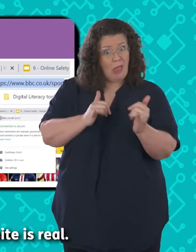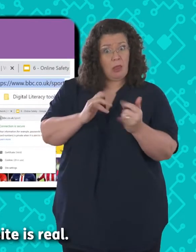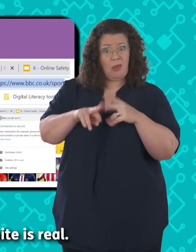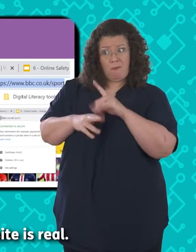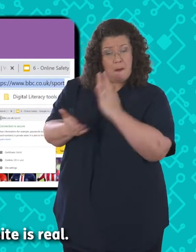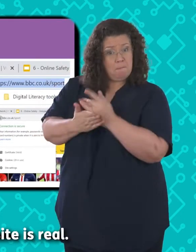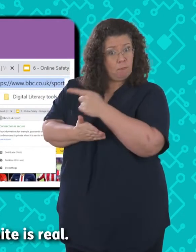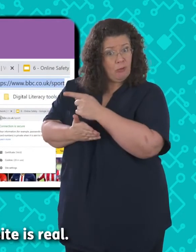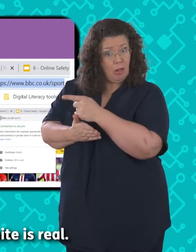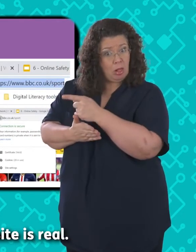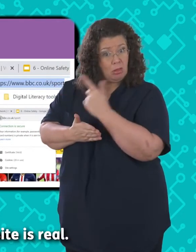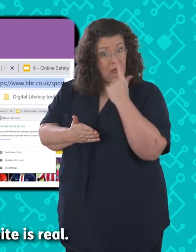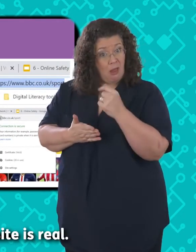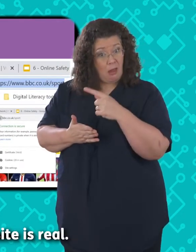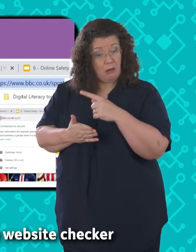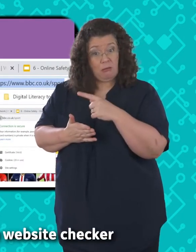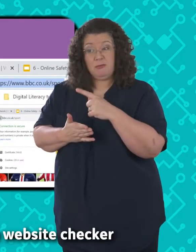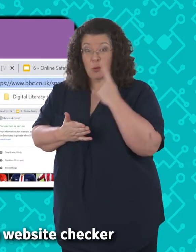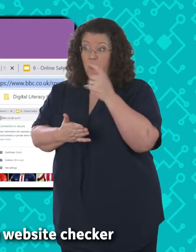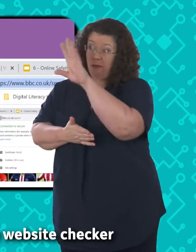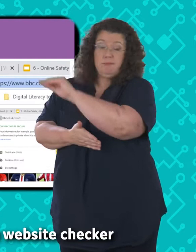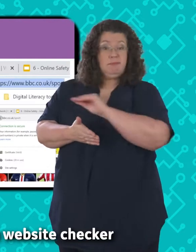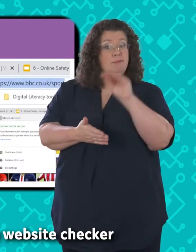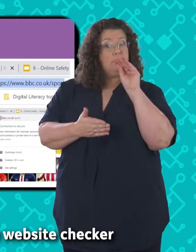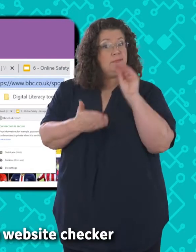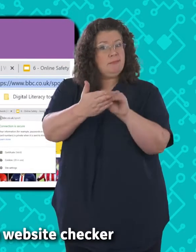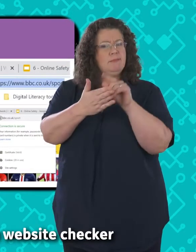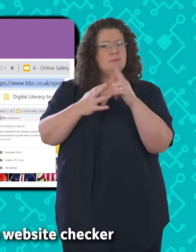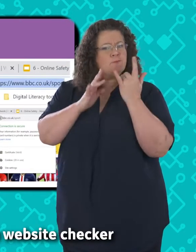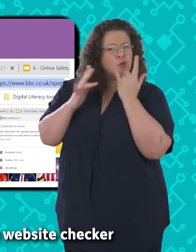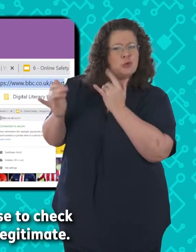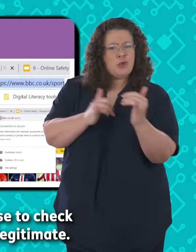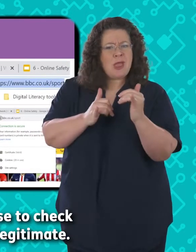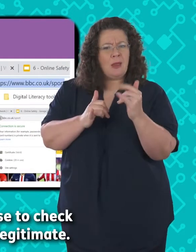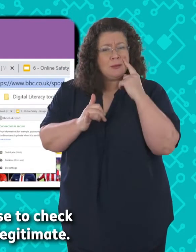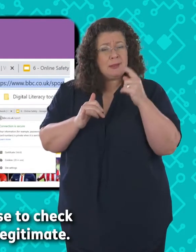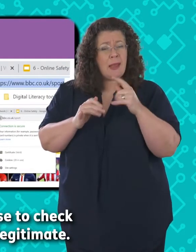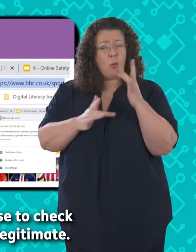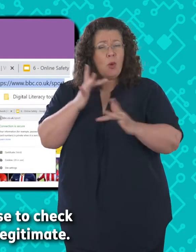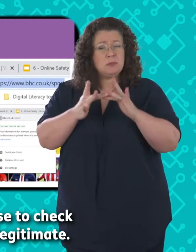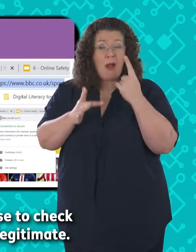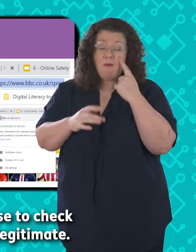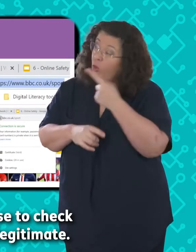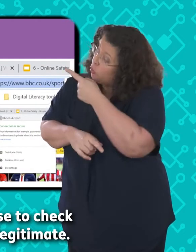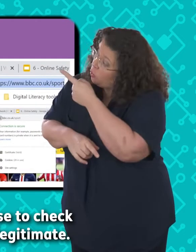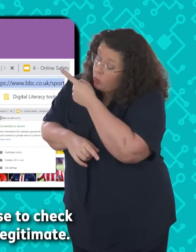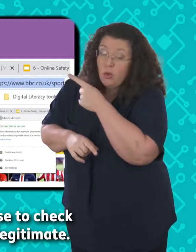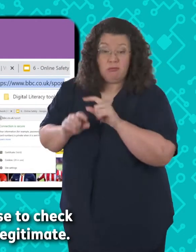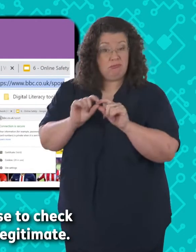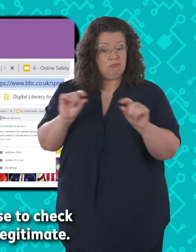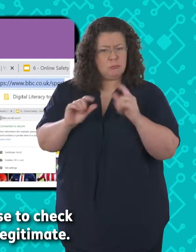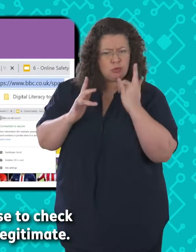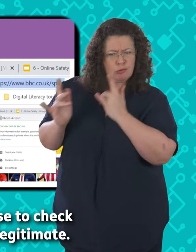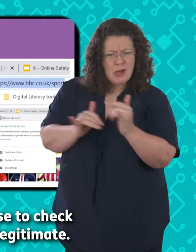website is real. So IsLegitSite.com is a website checker that we could use to check if a website